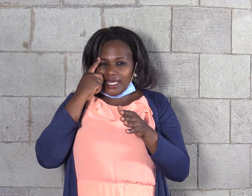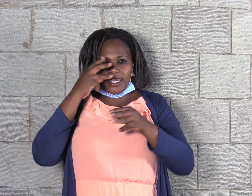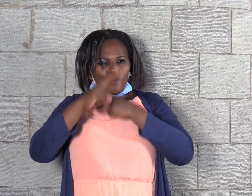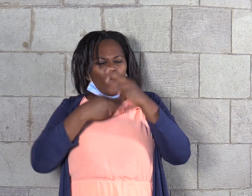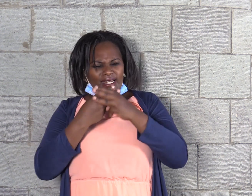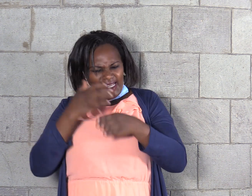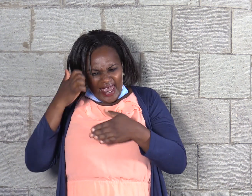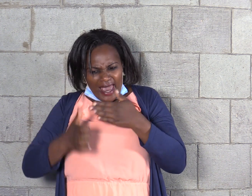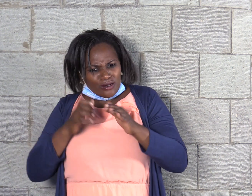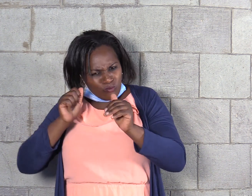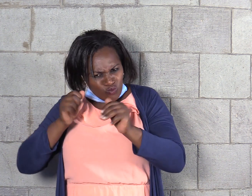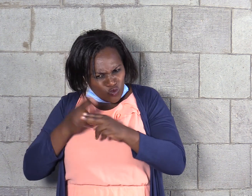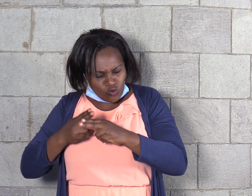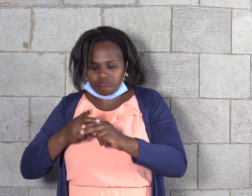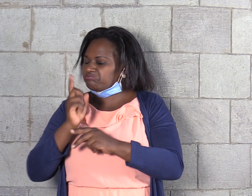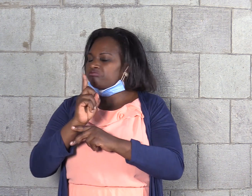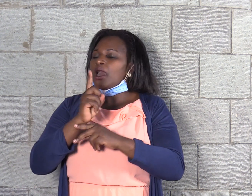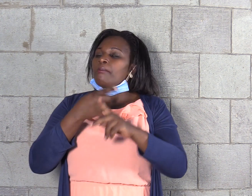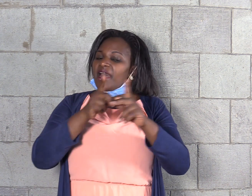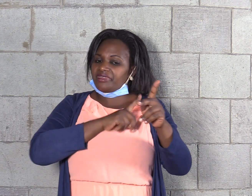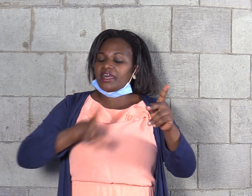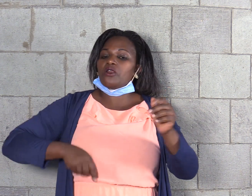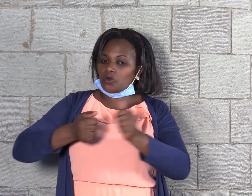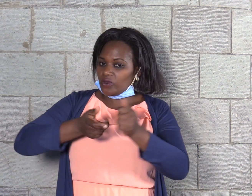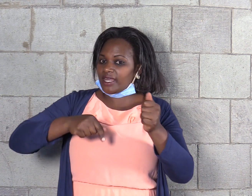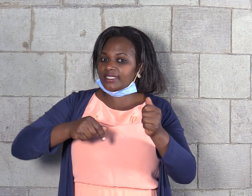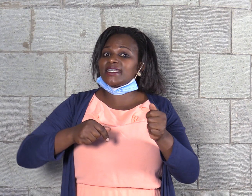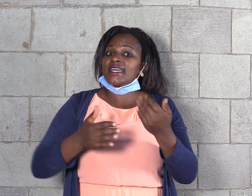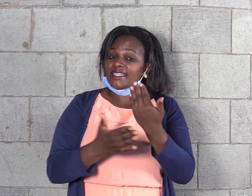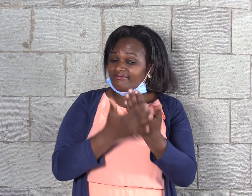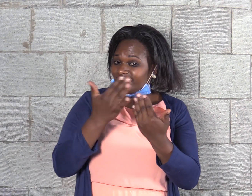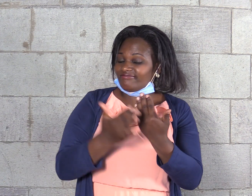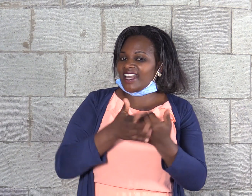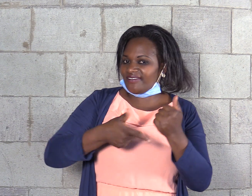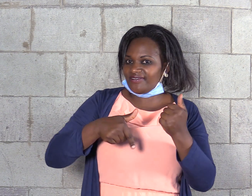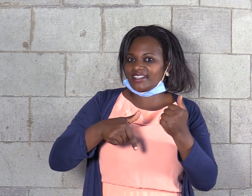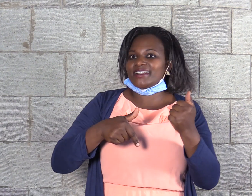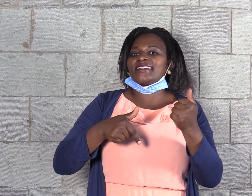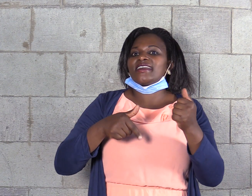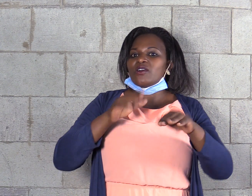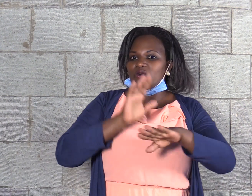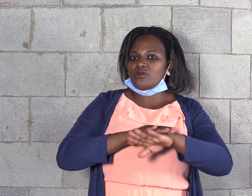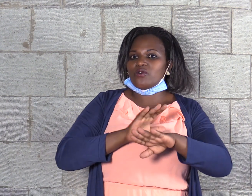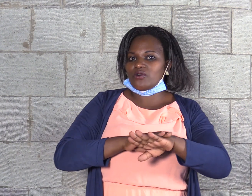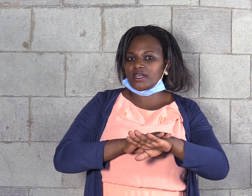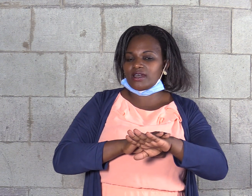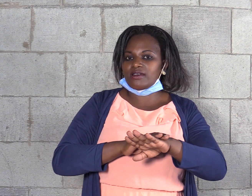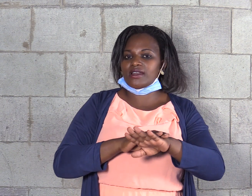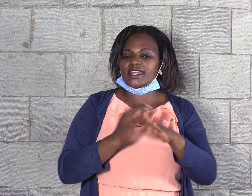to an end. No, the Lord is with us. The Lord is taking care of us, and the Lord is taking good care of us. He has good plans